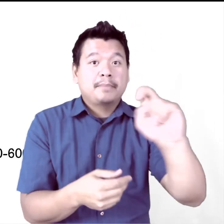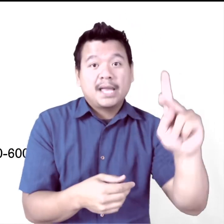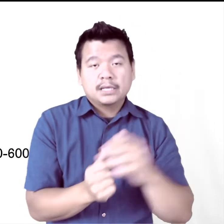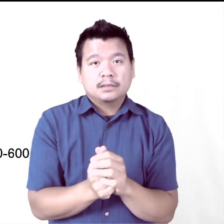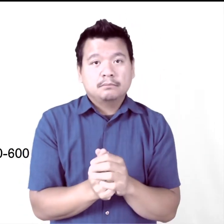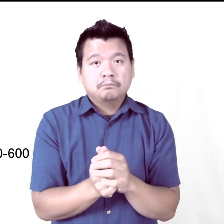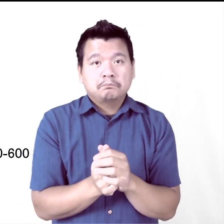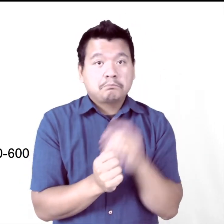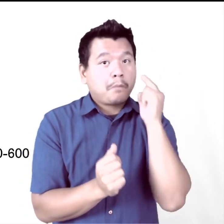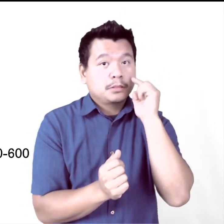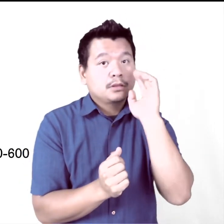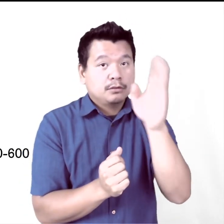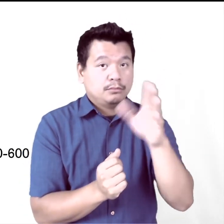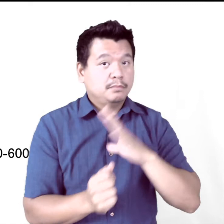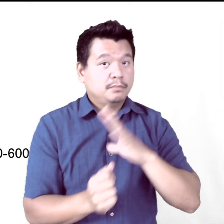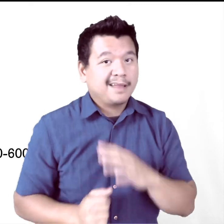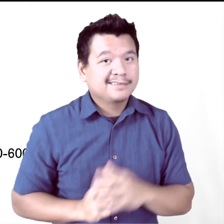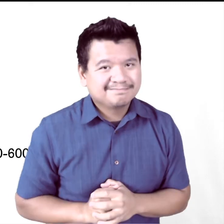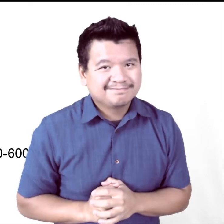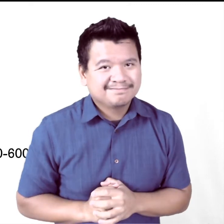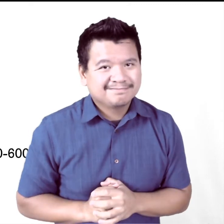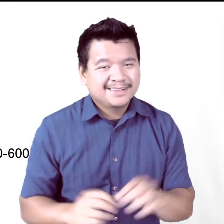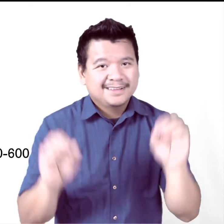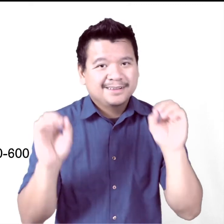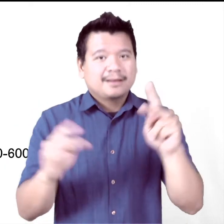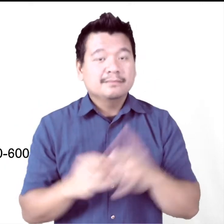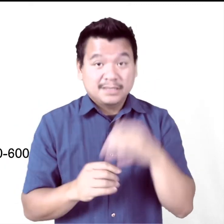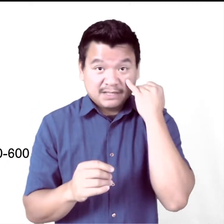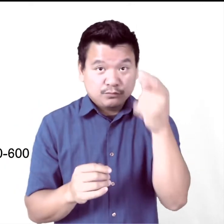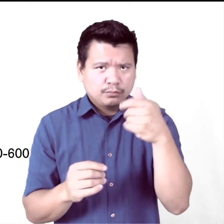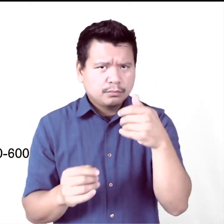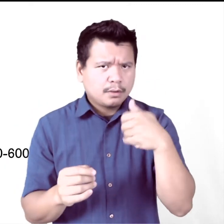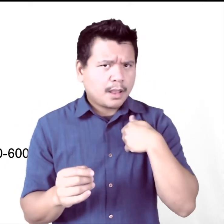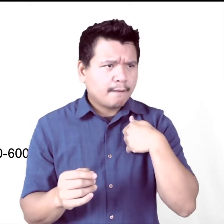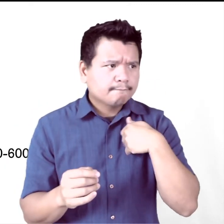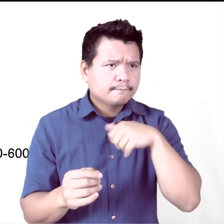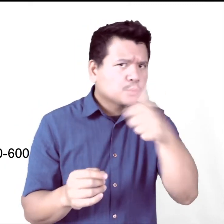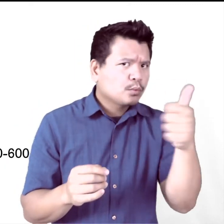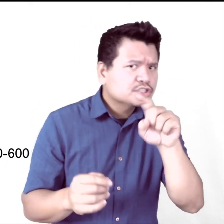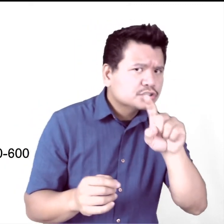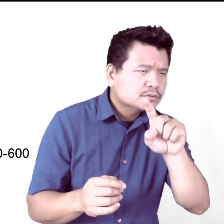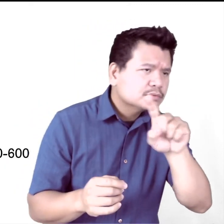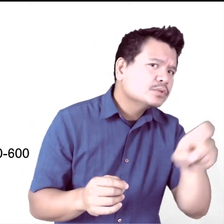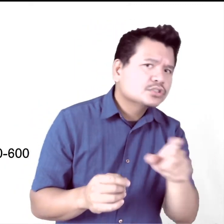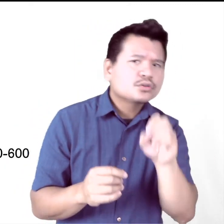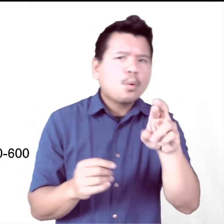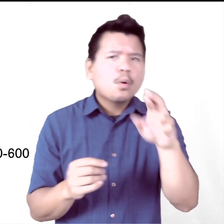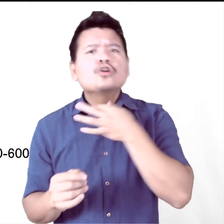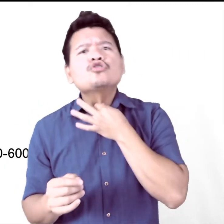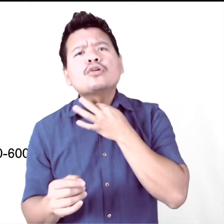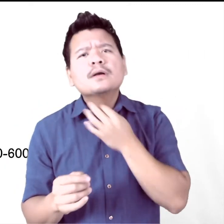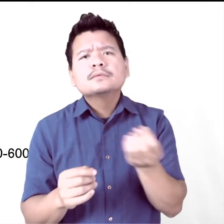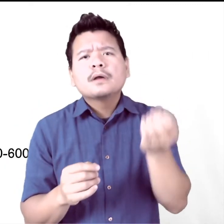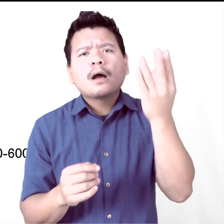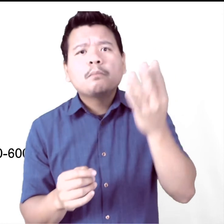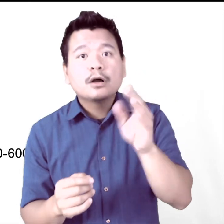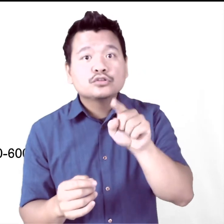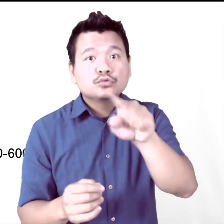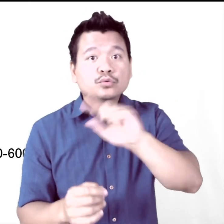bank, I think you'll be in good shape. So if you have any questions, or if you're curious to see how much you